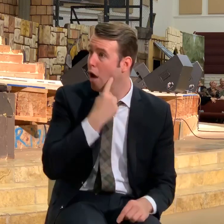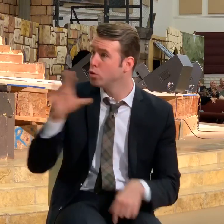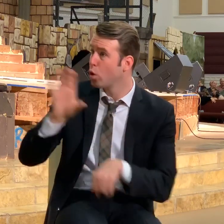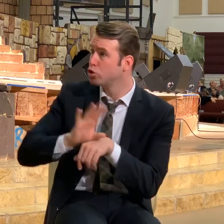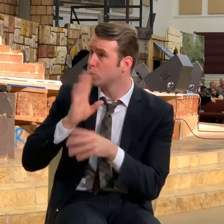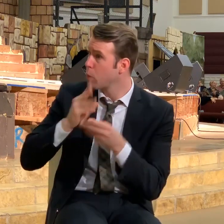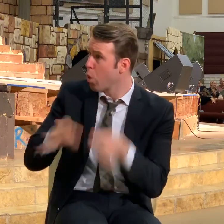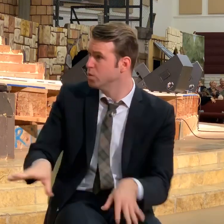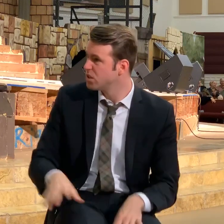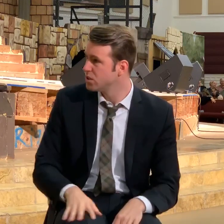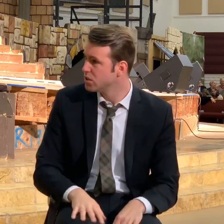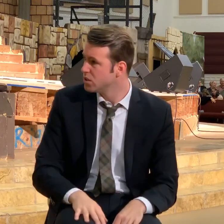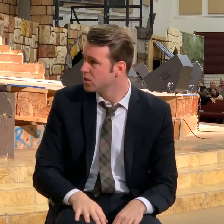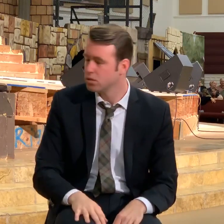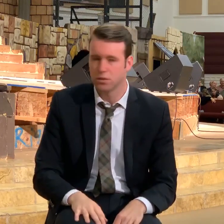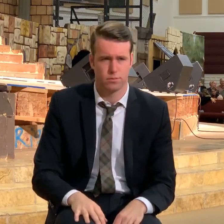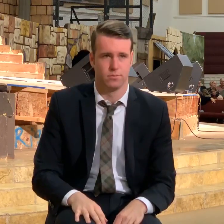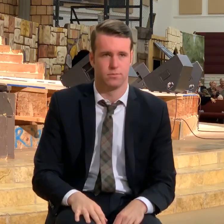your church.